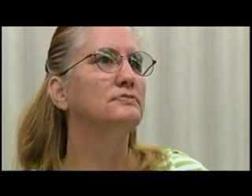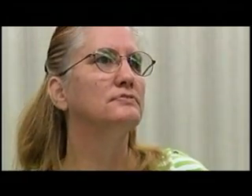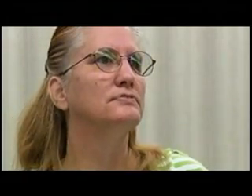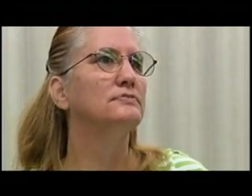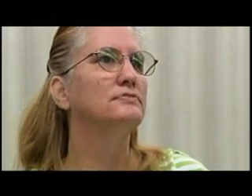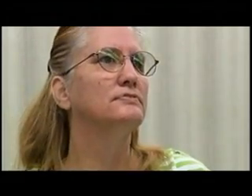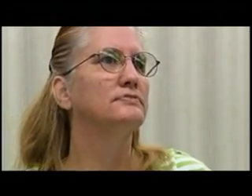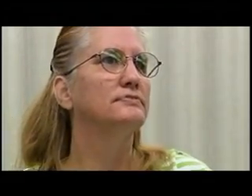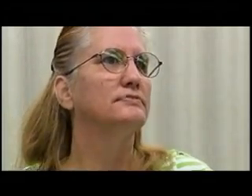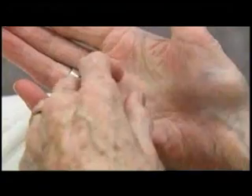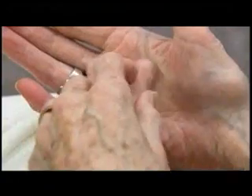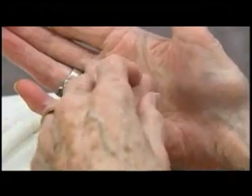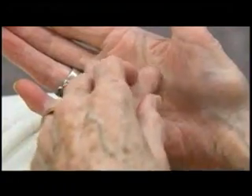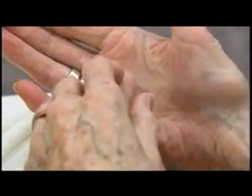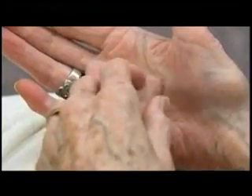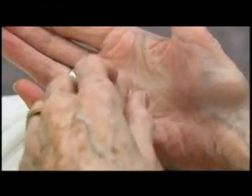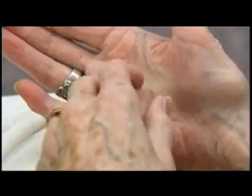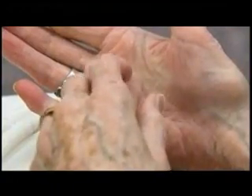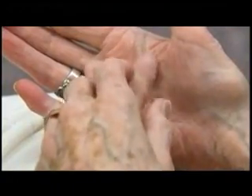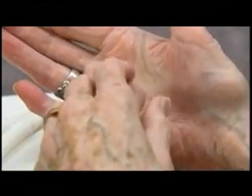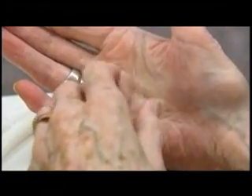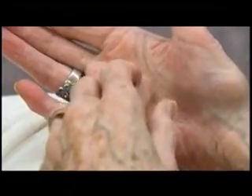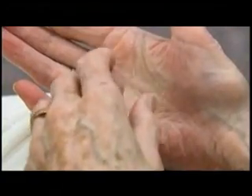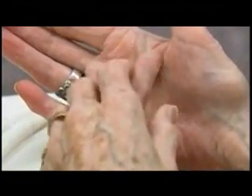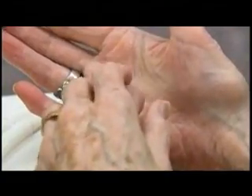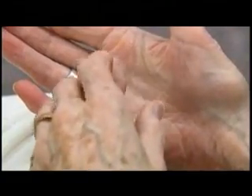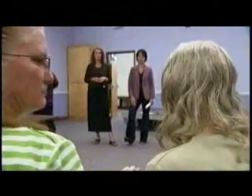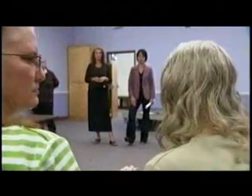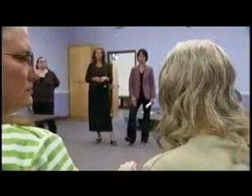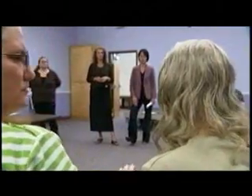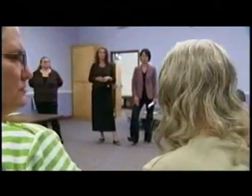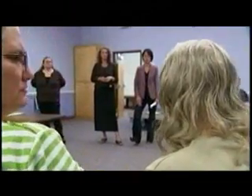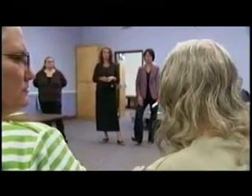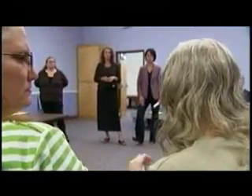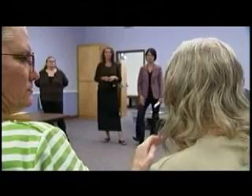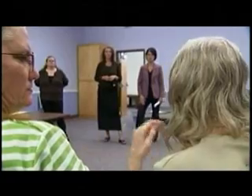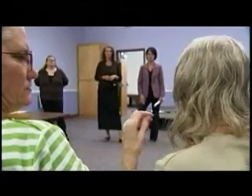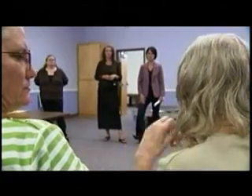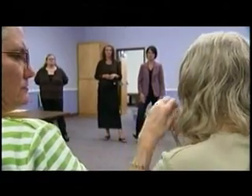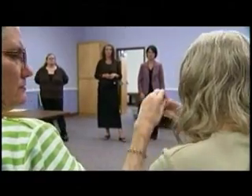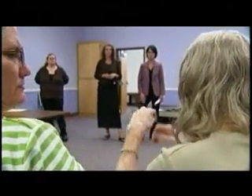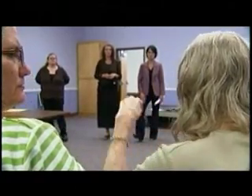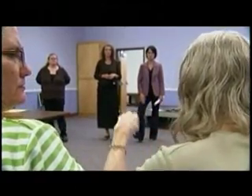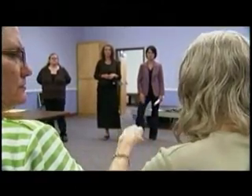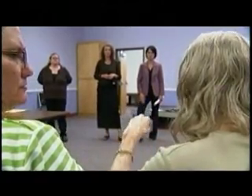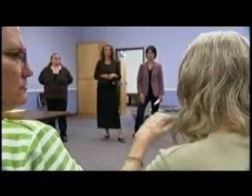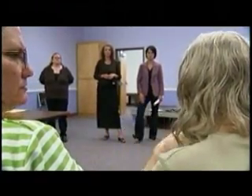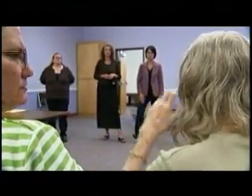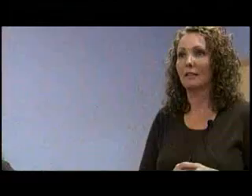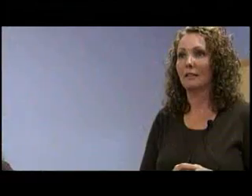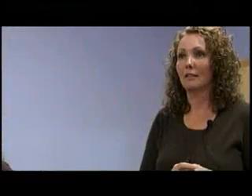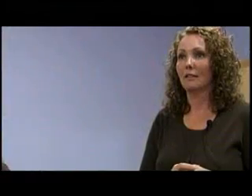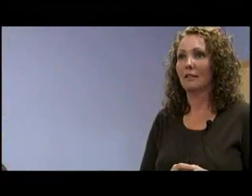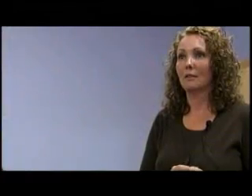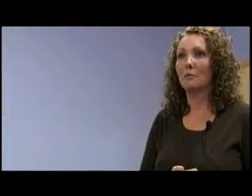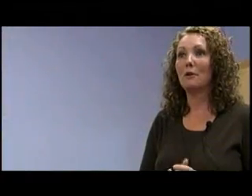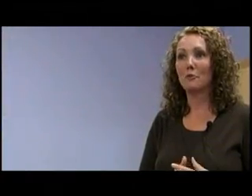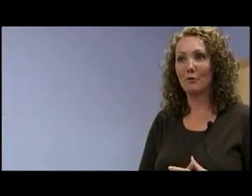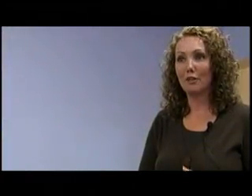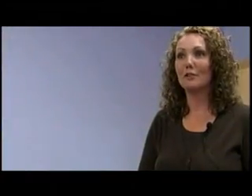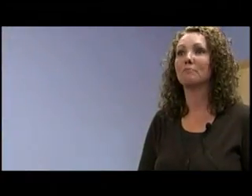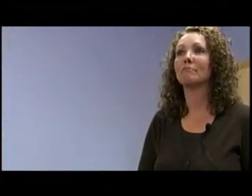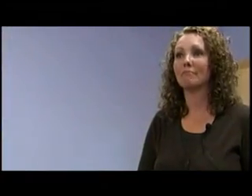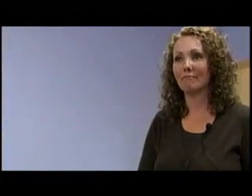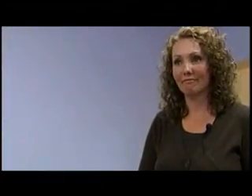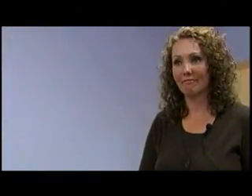Ockett, to help her communicate. Debra spells words into Betty's hand. Betty signs back, Debra is deaf. And for this interview,